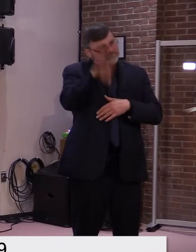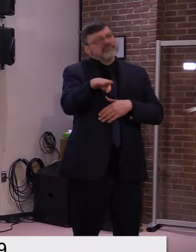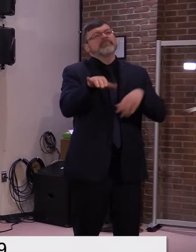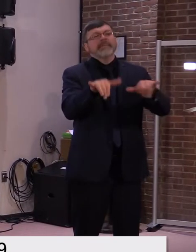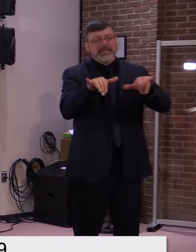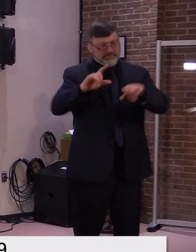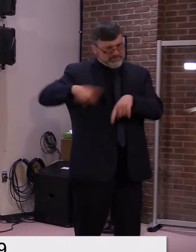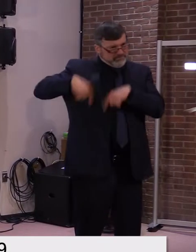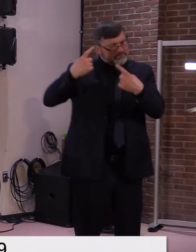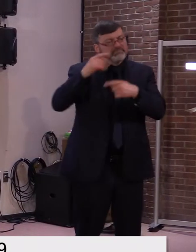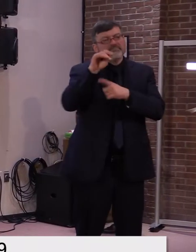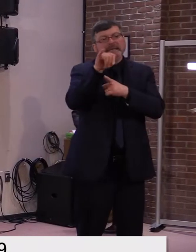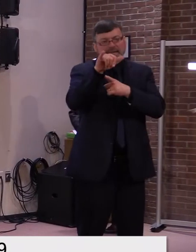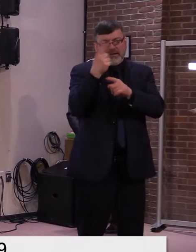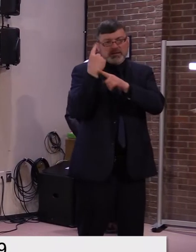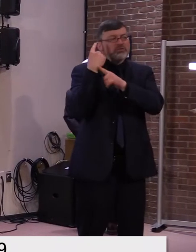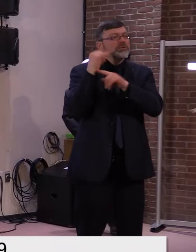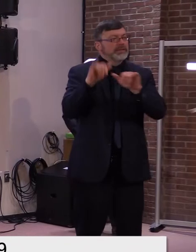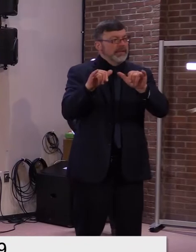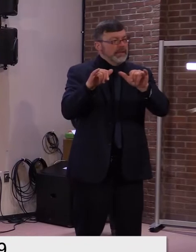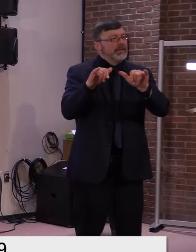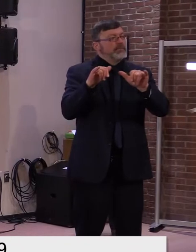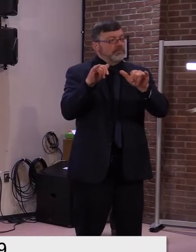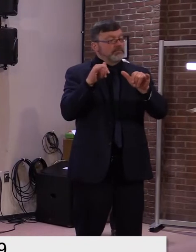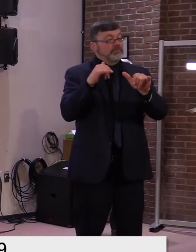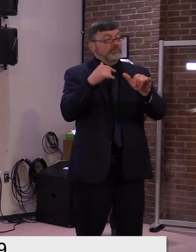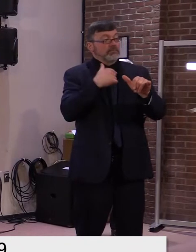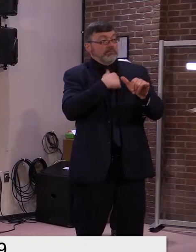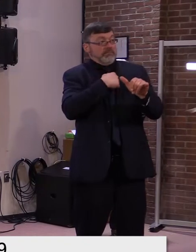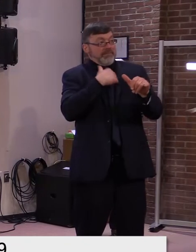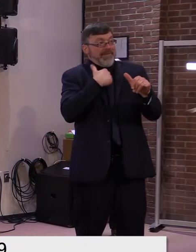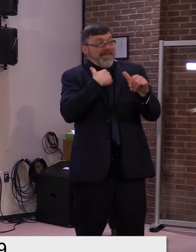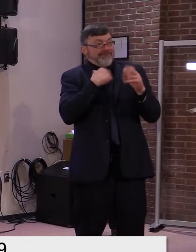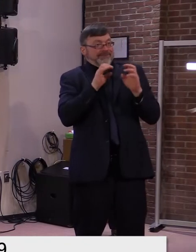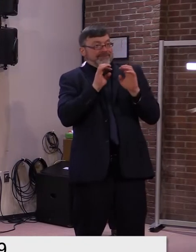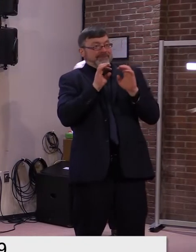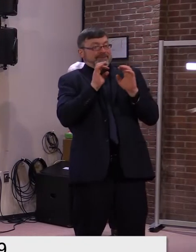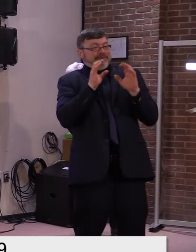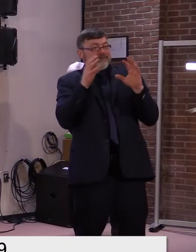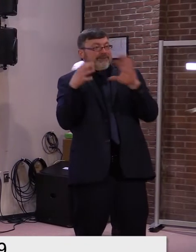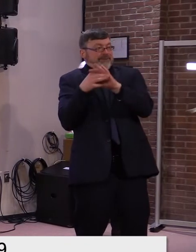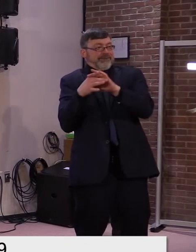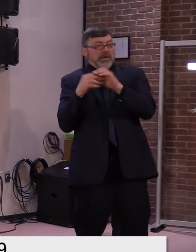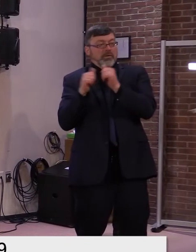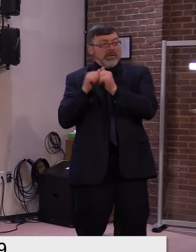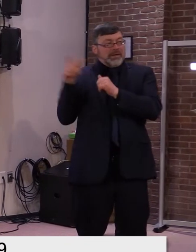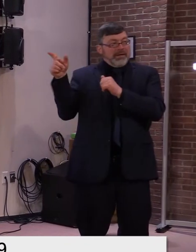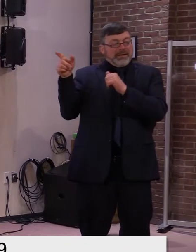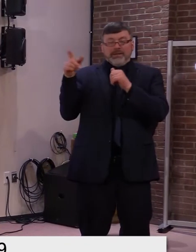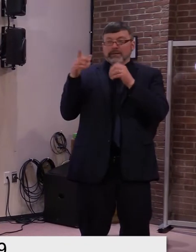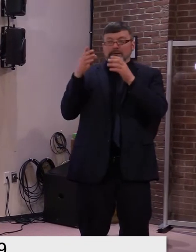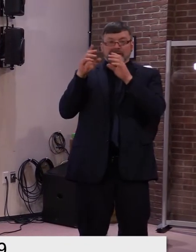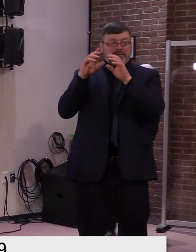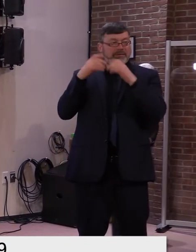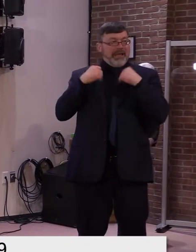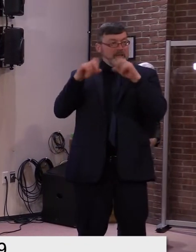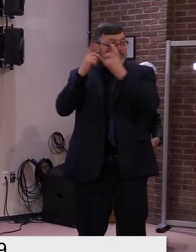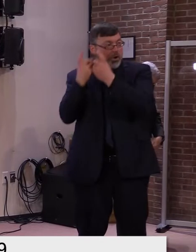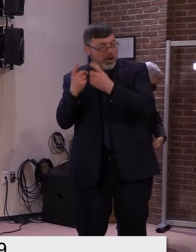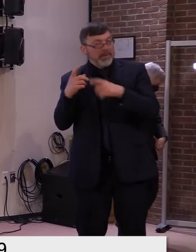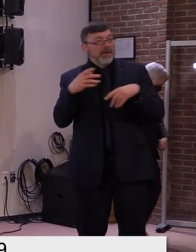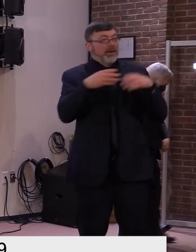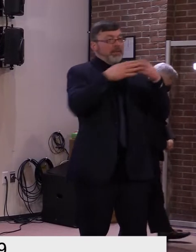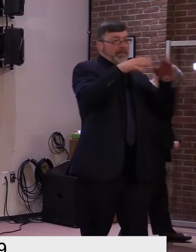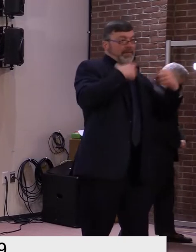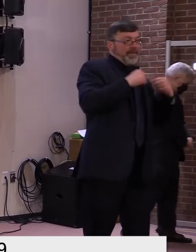you know, busy working with the Department of Health and the Department of Public Safety to identify how we're going to